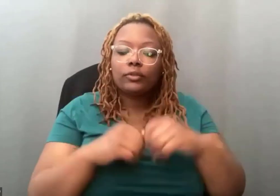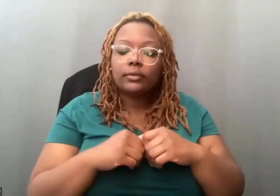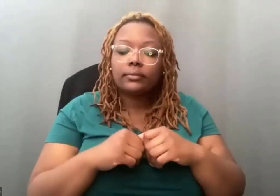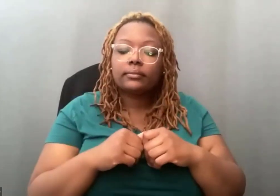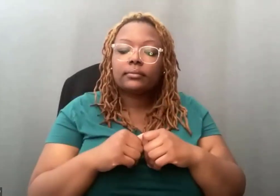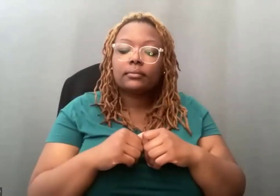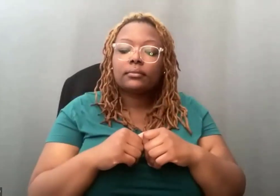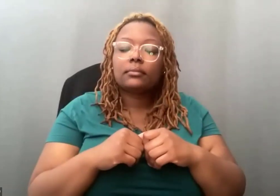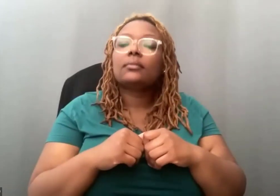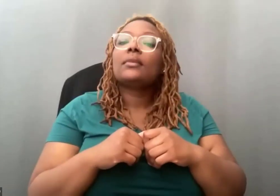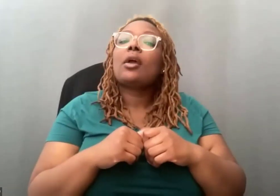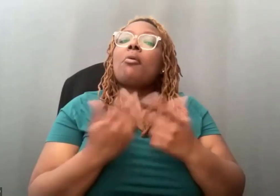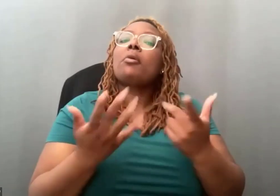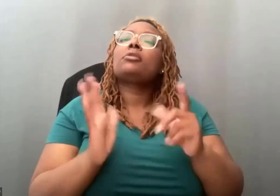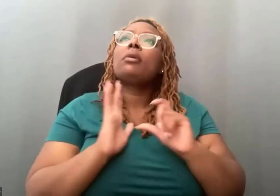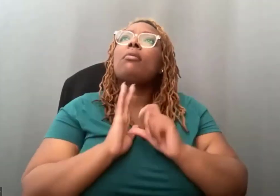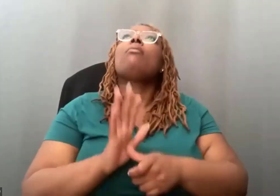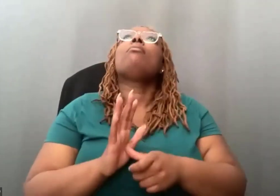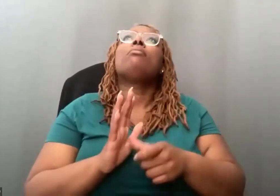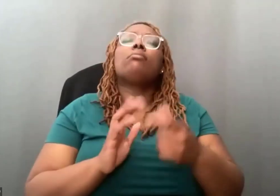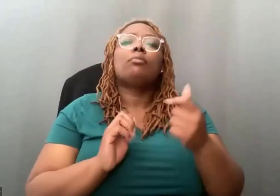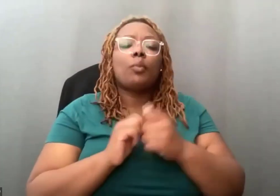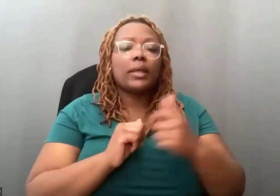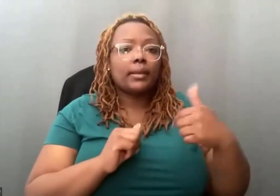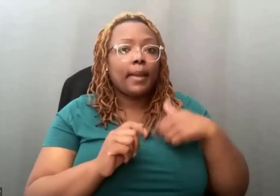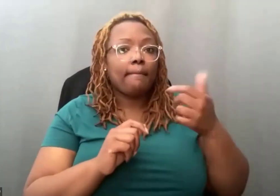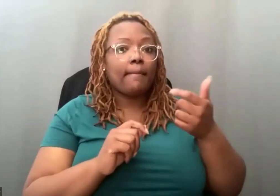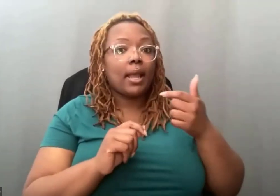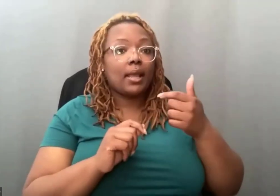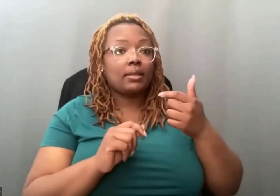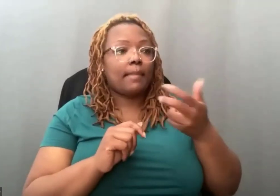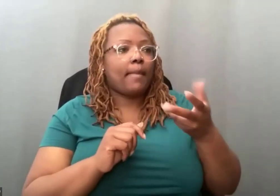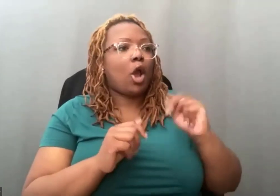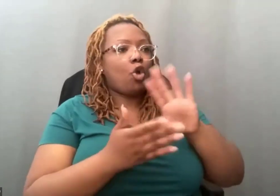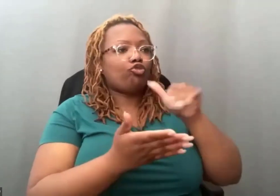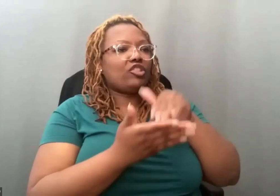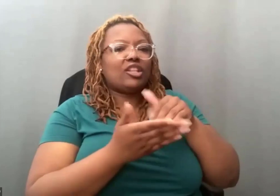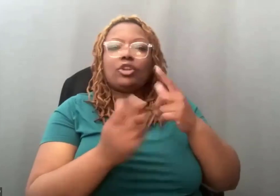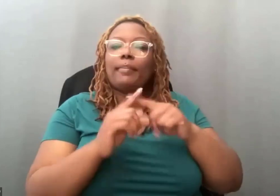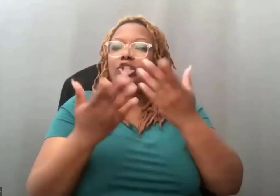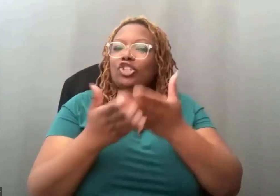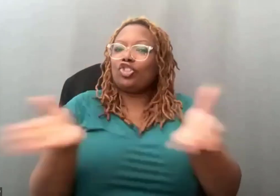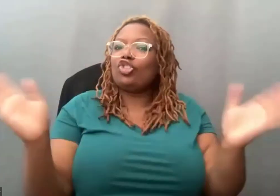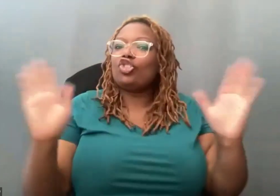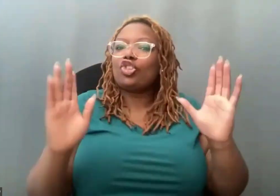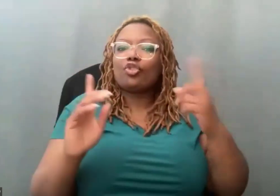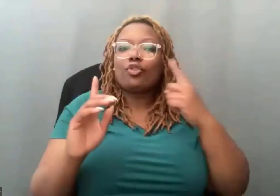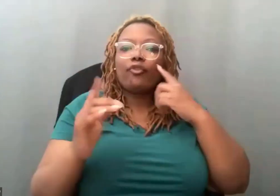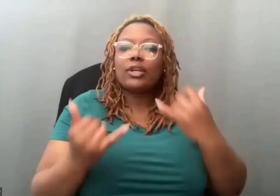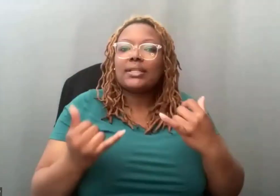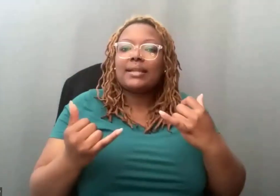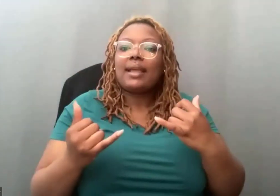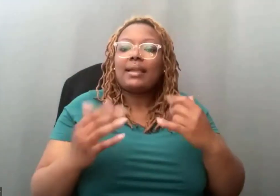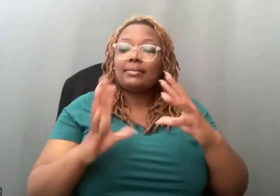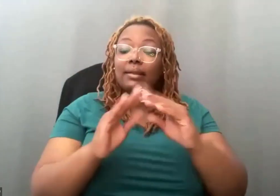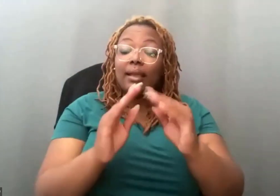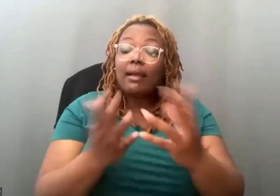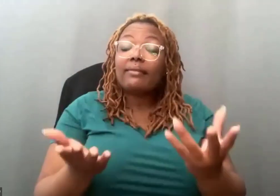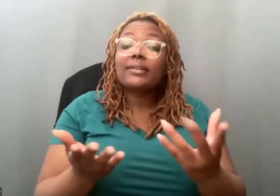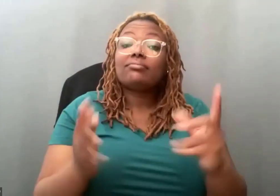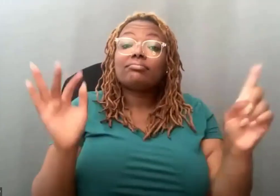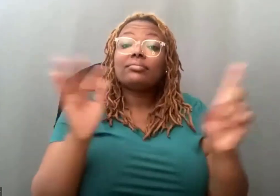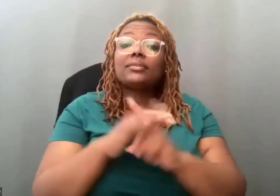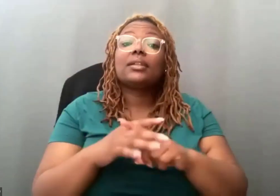been resonating with me, not only in my own center, but across today's conference, is